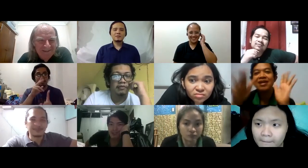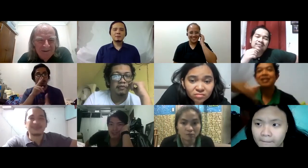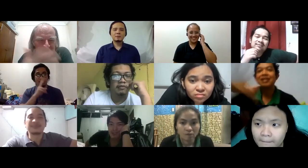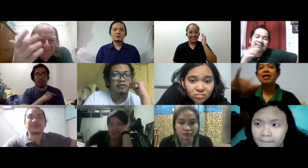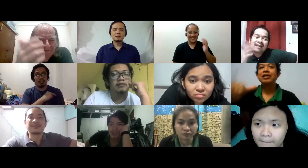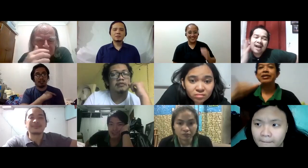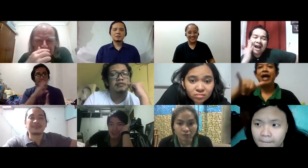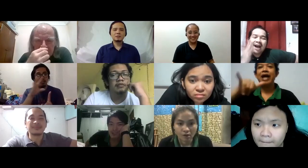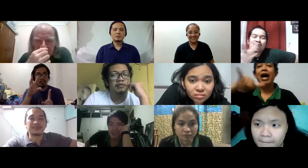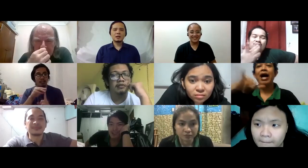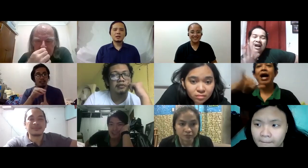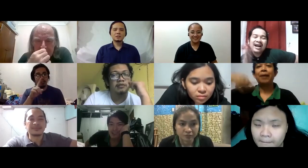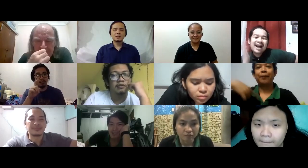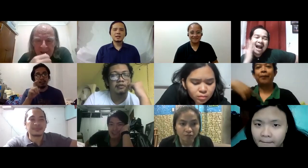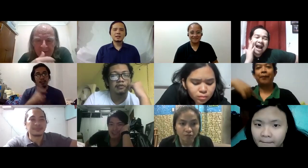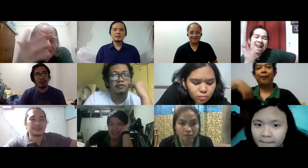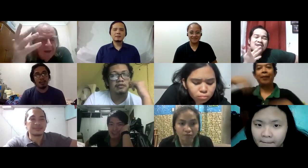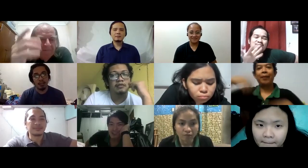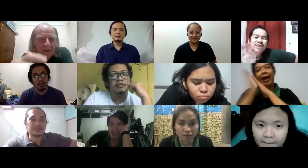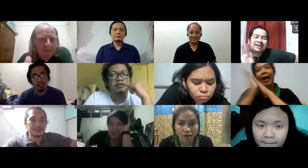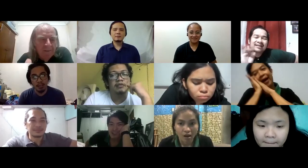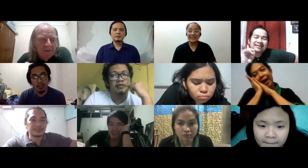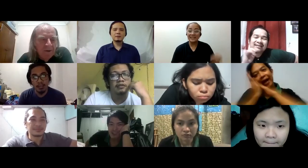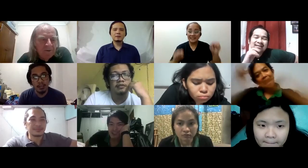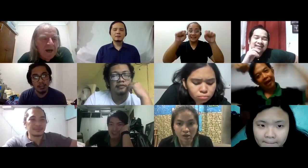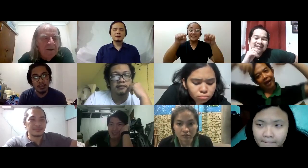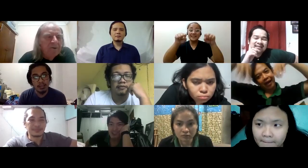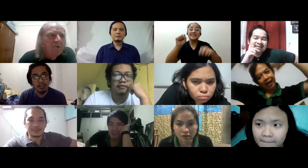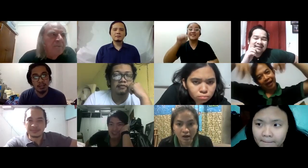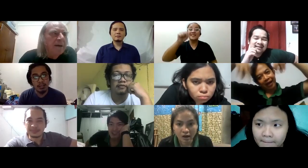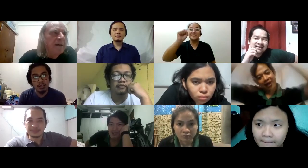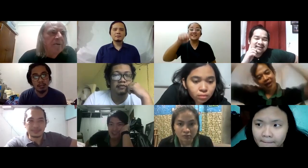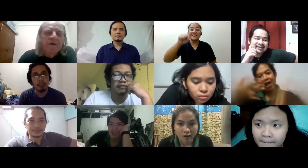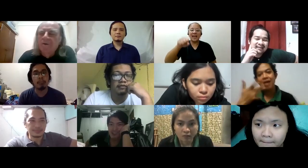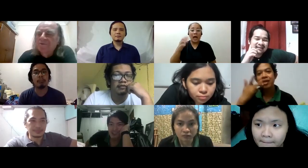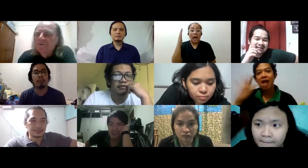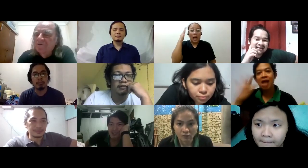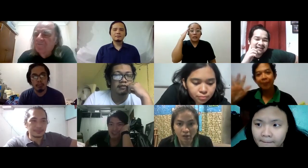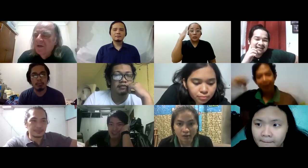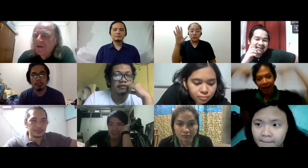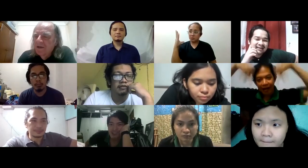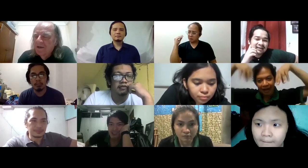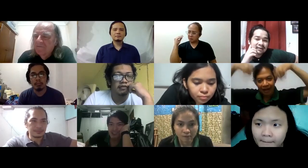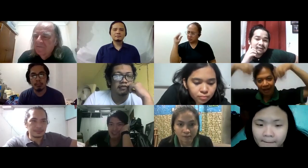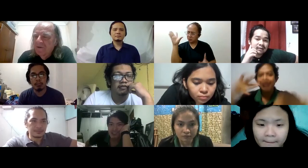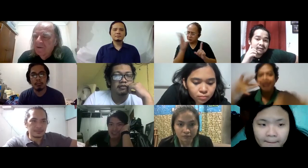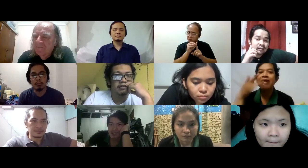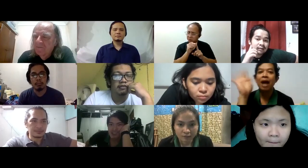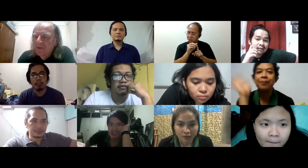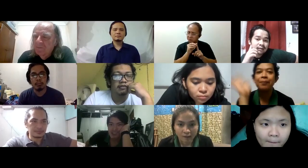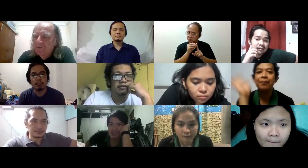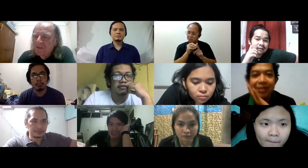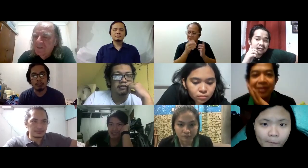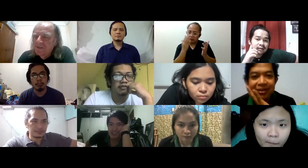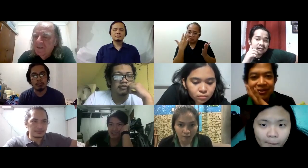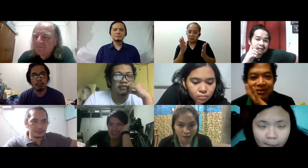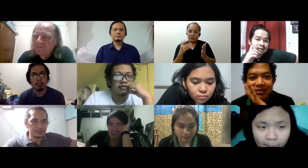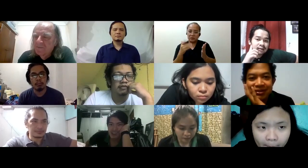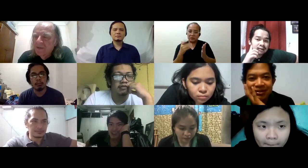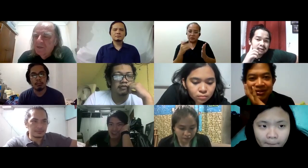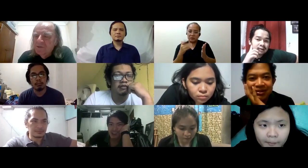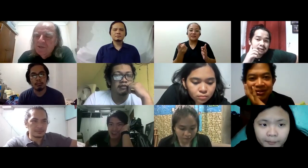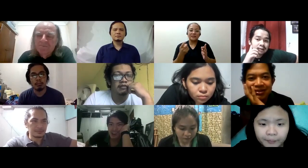That's Vietnamese culture, Shaq's asking? Yeah, Vietnamese culture. I don't know about hearing culture if people say